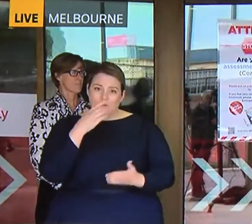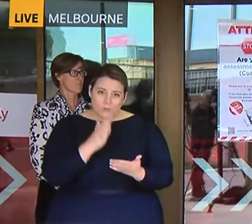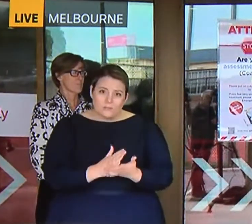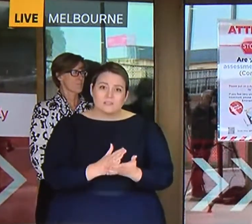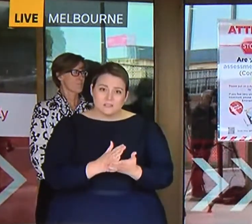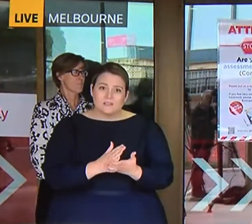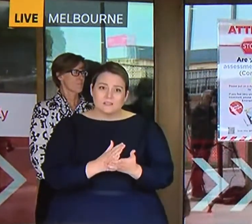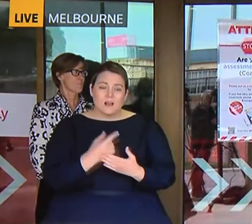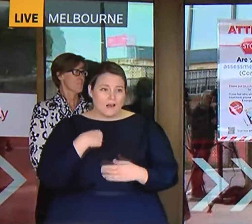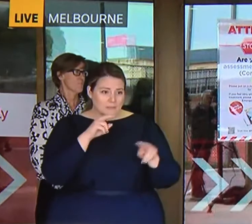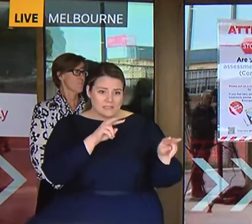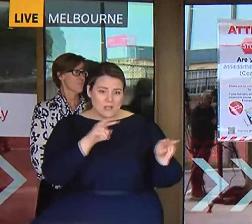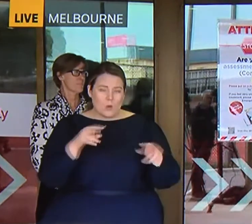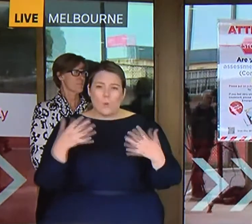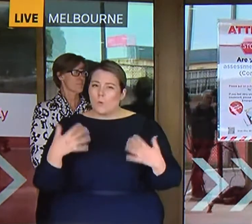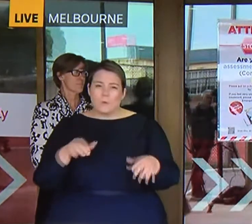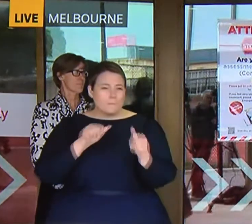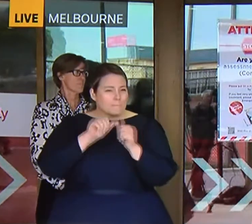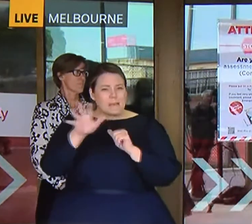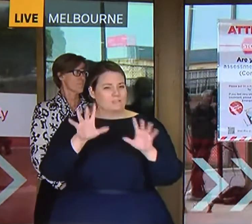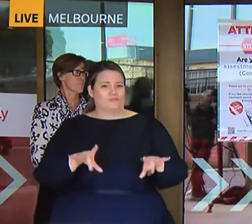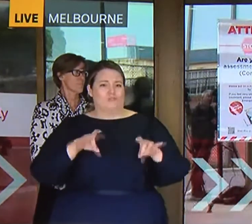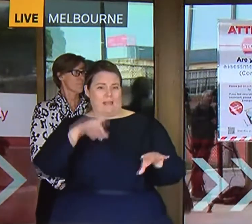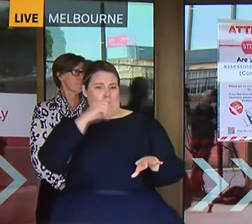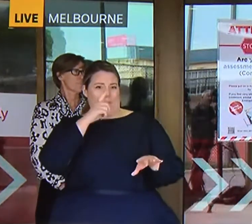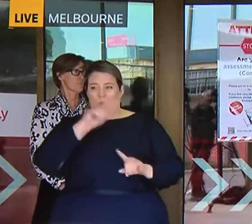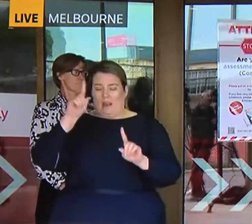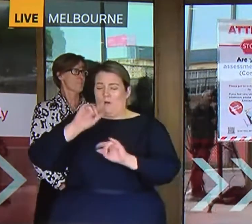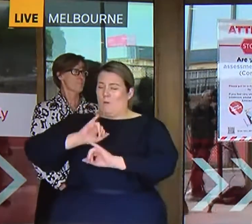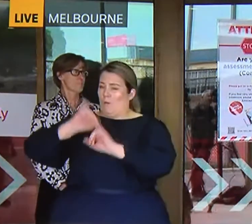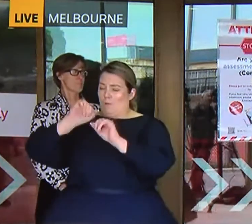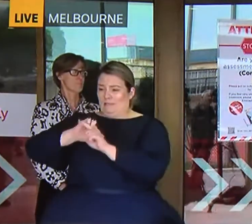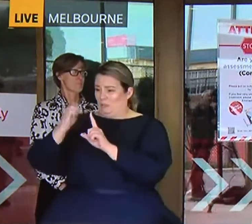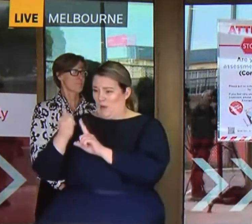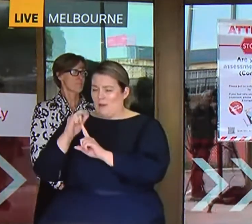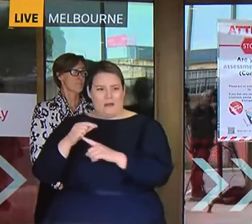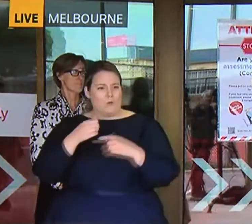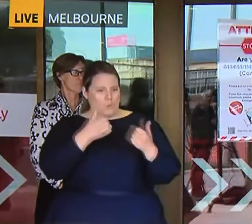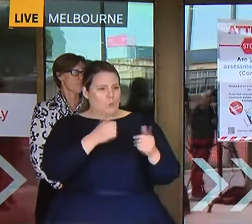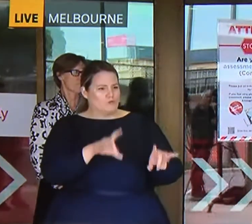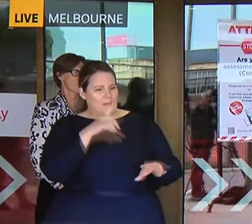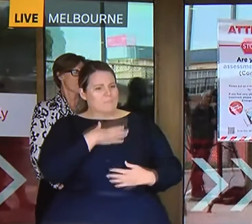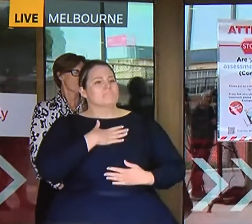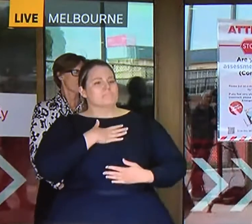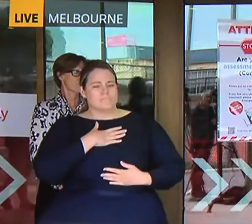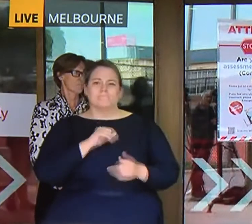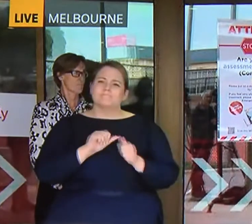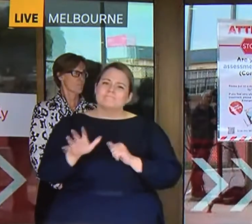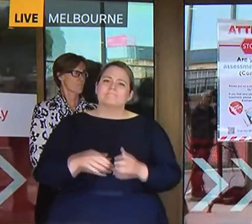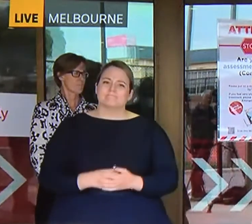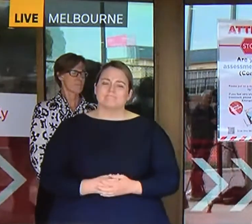I am seeing is the best of Australia at the worst of times. I think one more from Melbourne, and then I better turn to